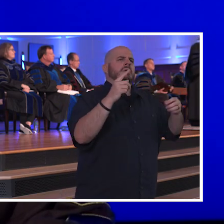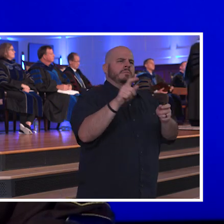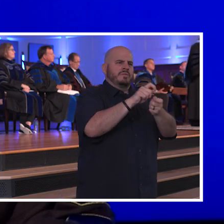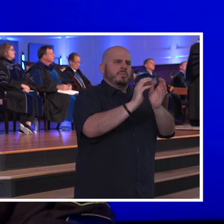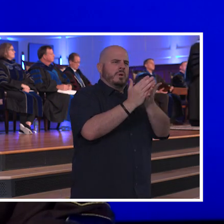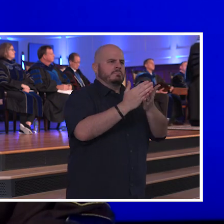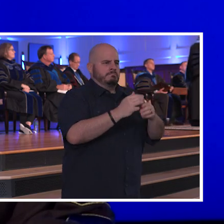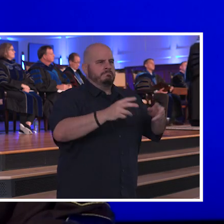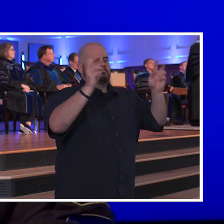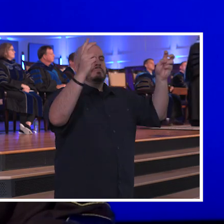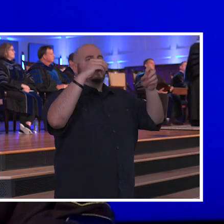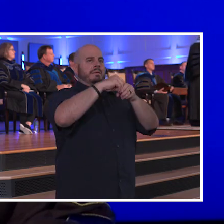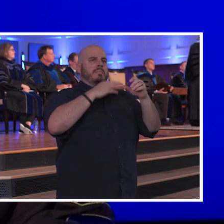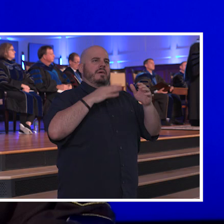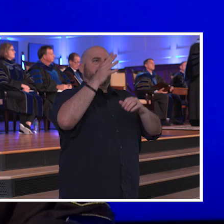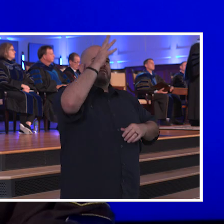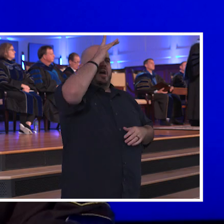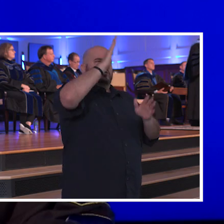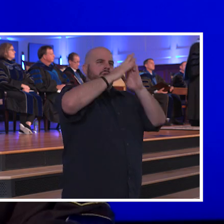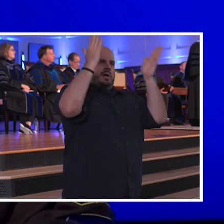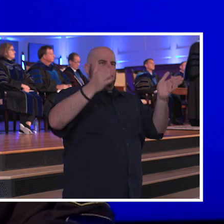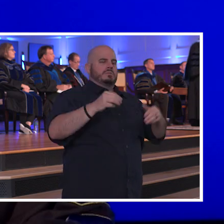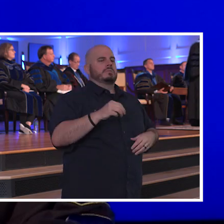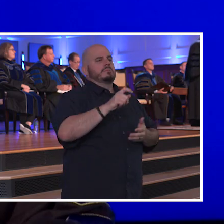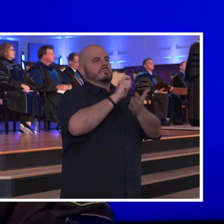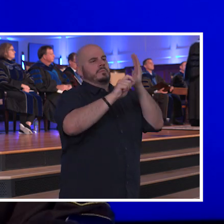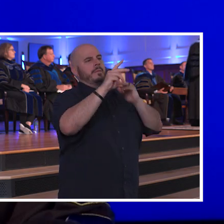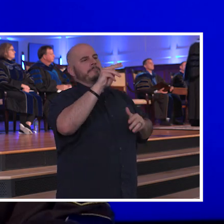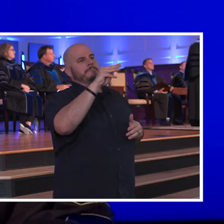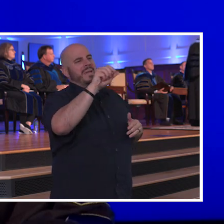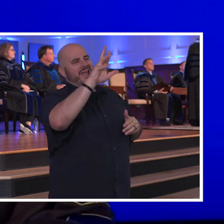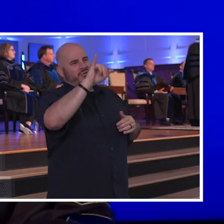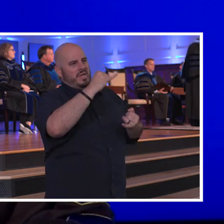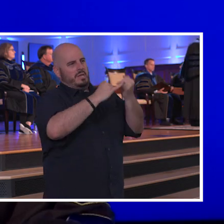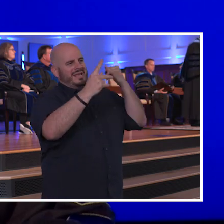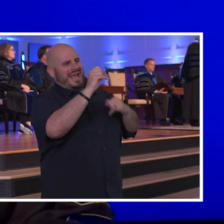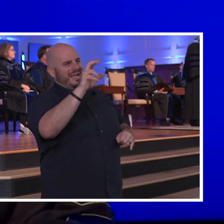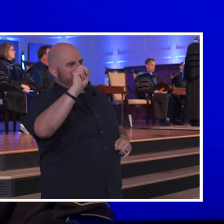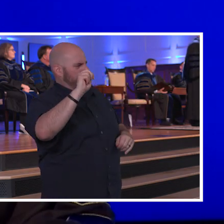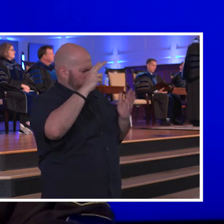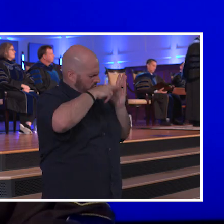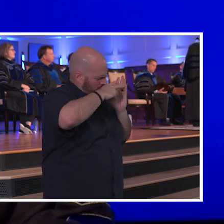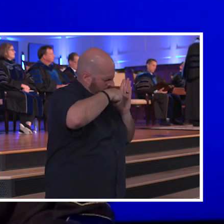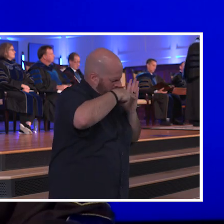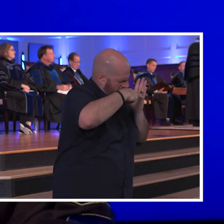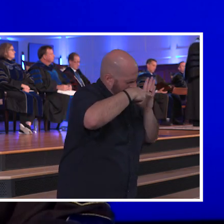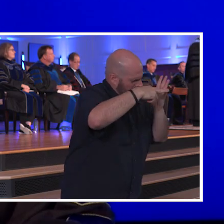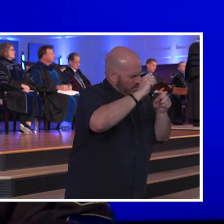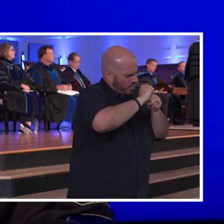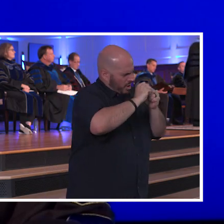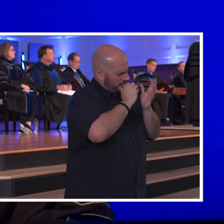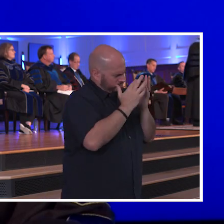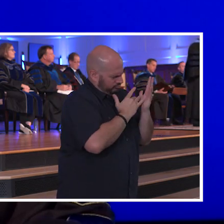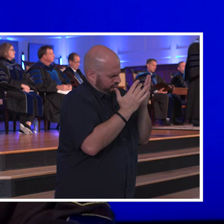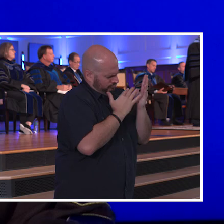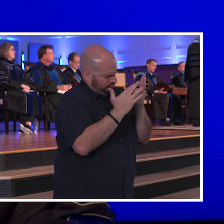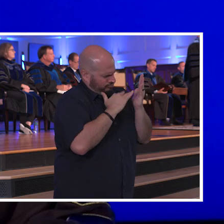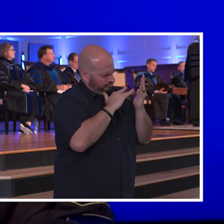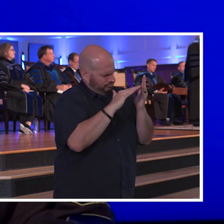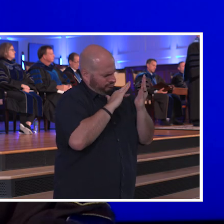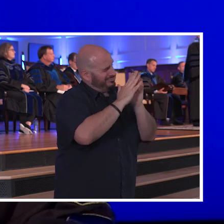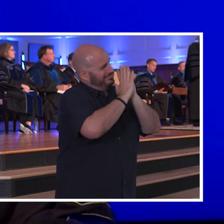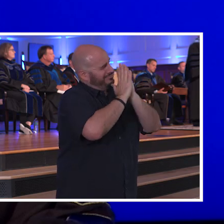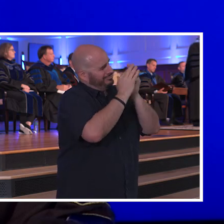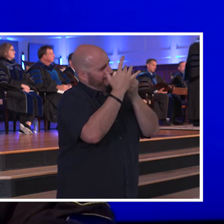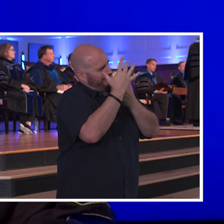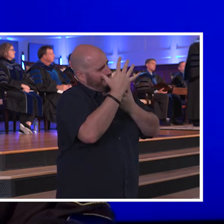Father's House by Mary Cassian, was something she read through and worked through daily, and God used that to bless